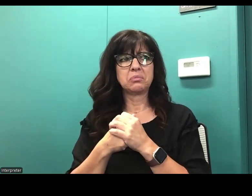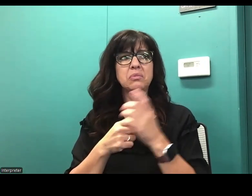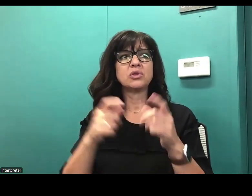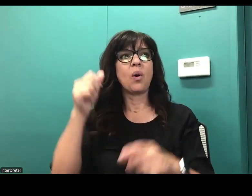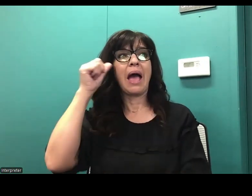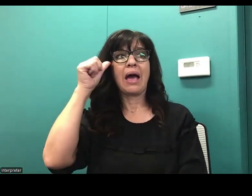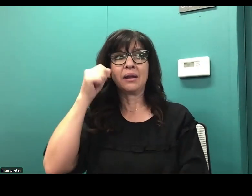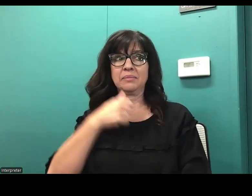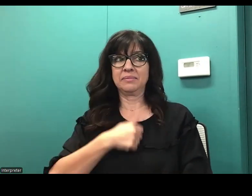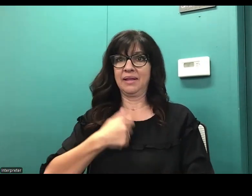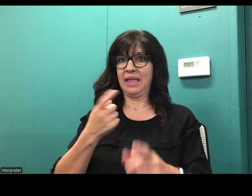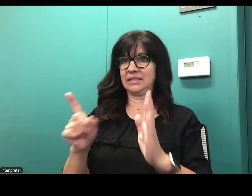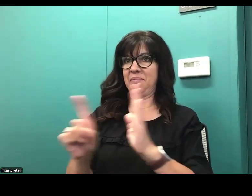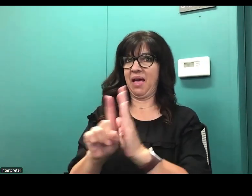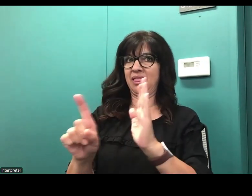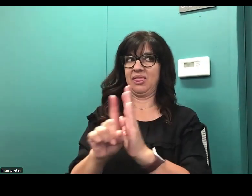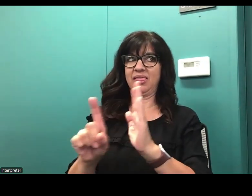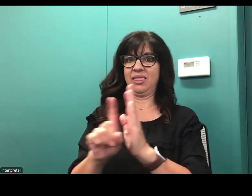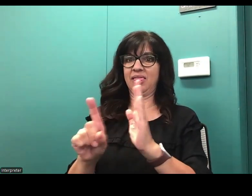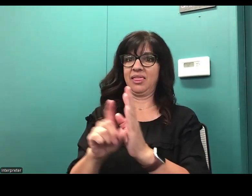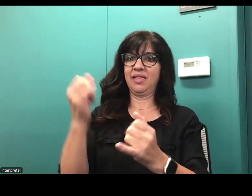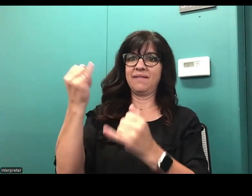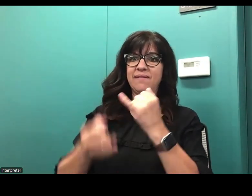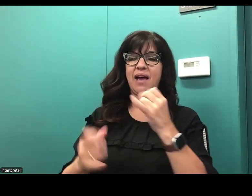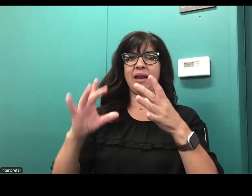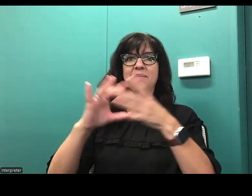Sorry, that's the bell. Well, that's the final message.